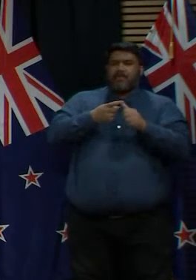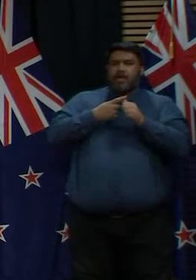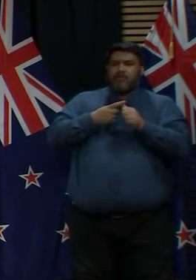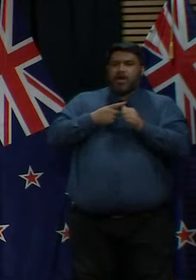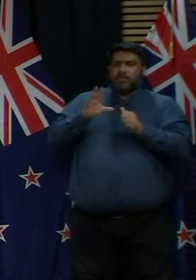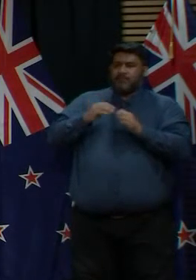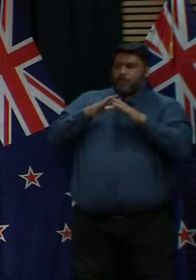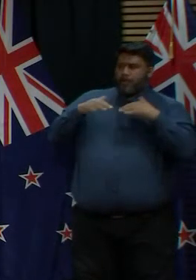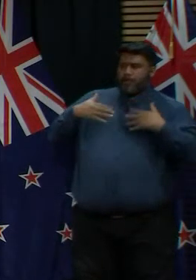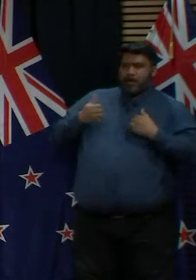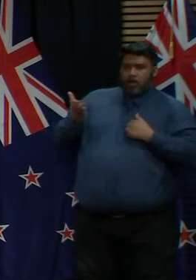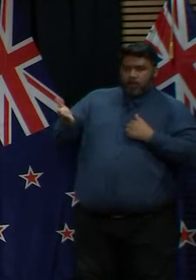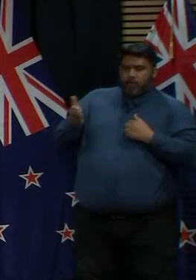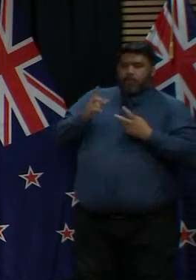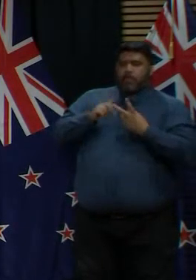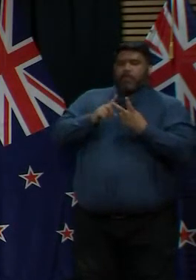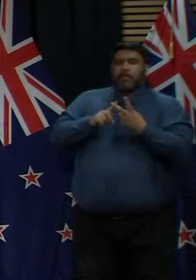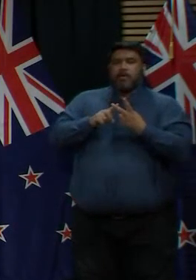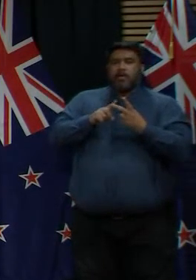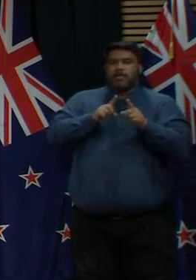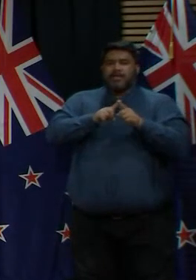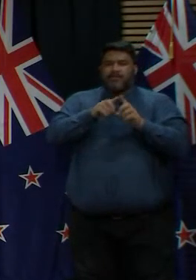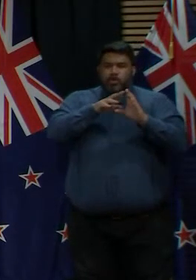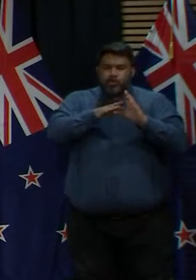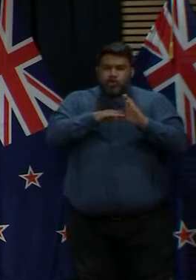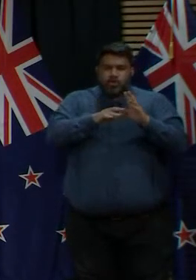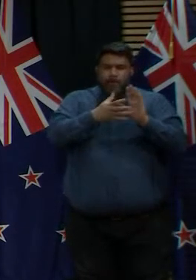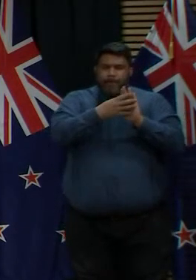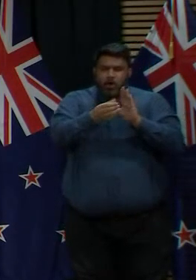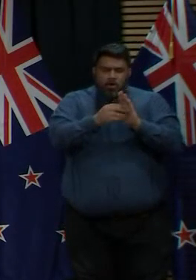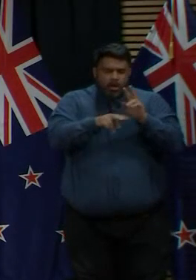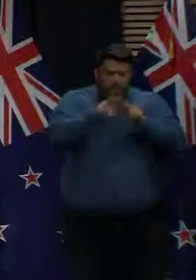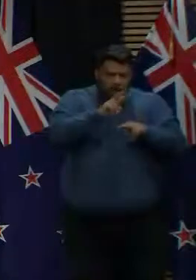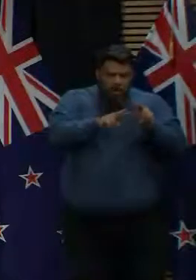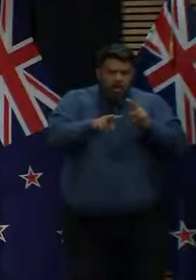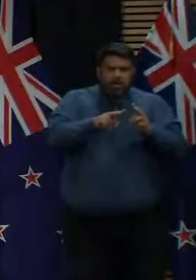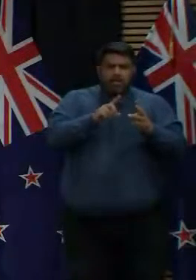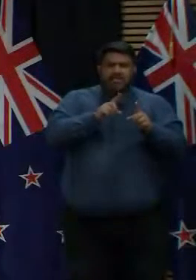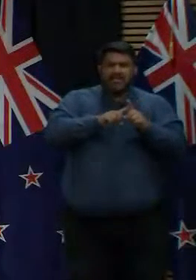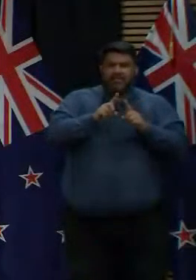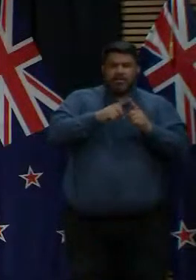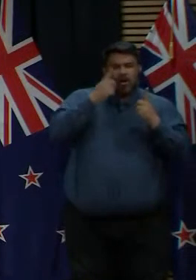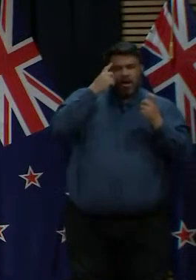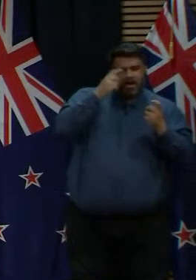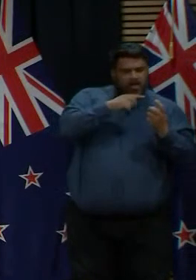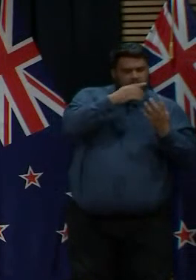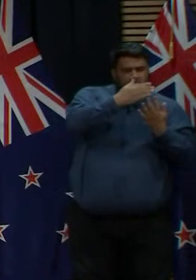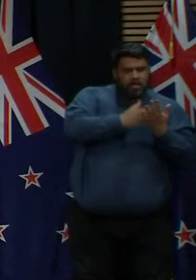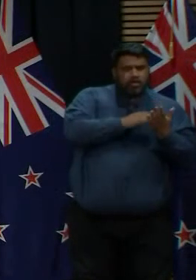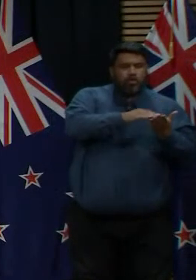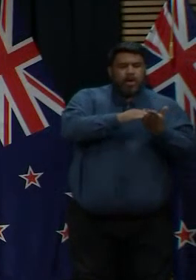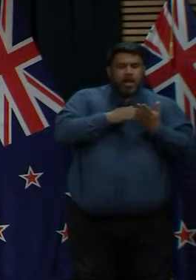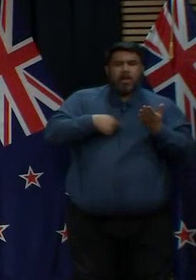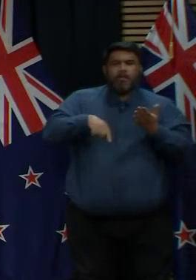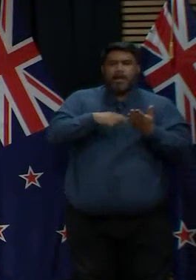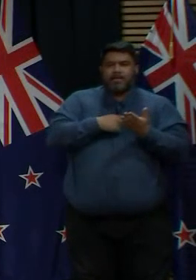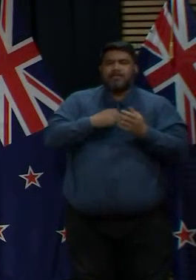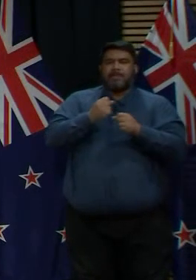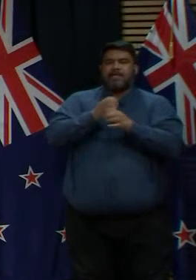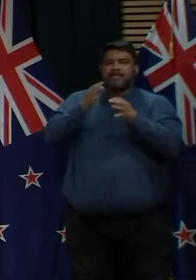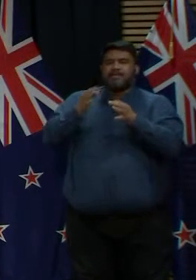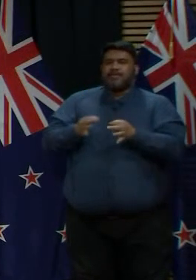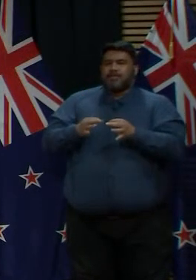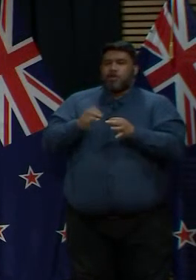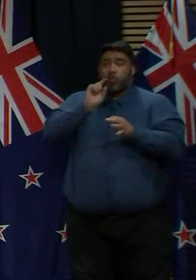public health team at the Ministry of Health, and we have a set of principles that we are working to. I wanted to share those principles with you